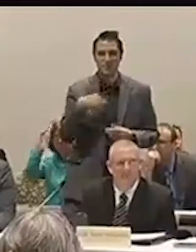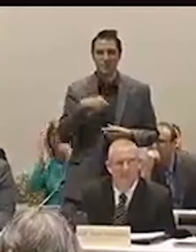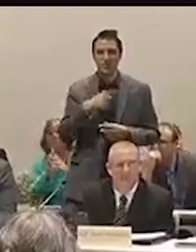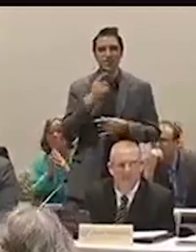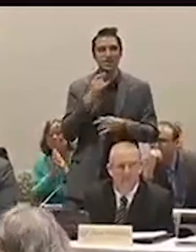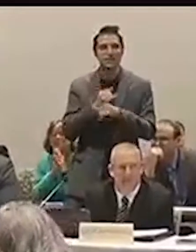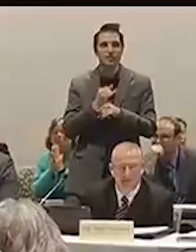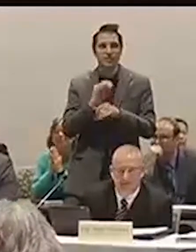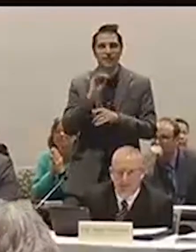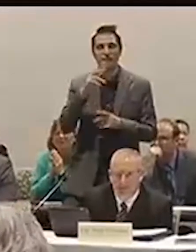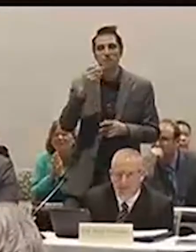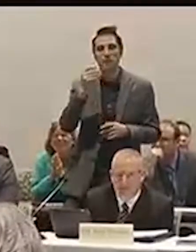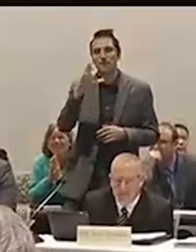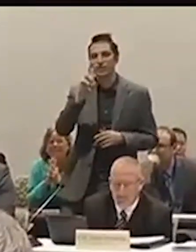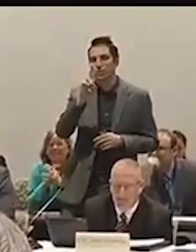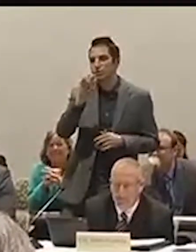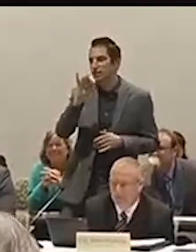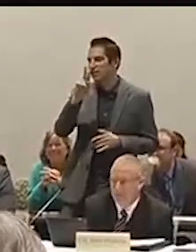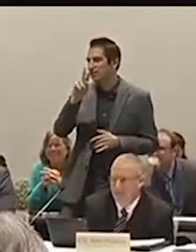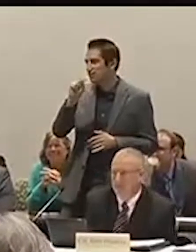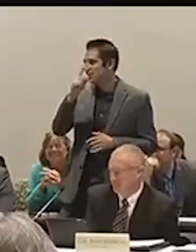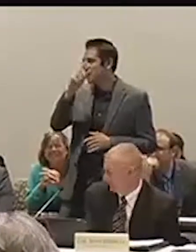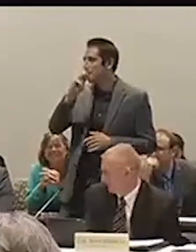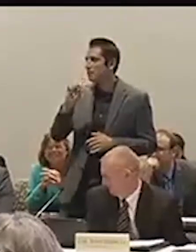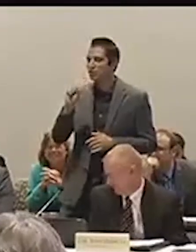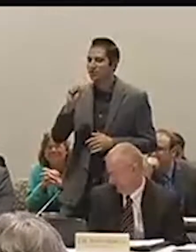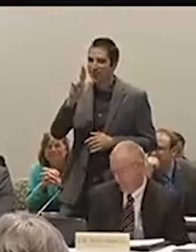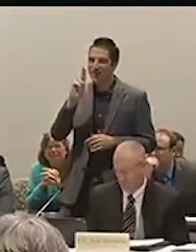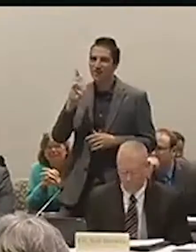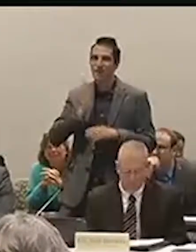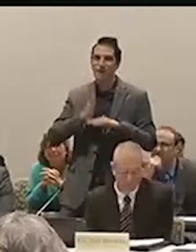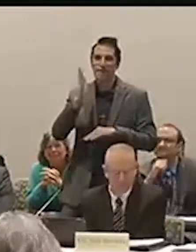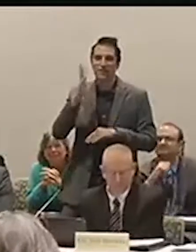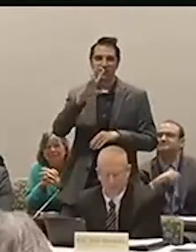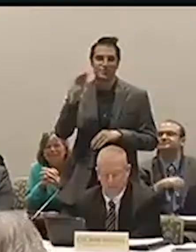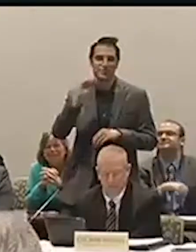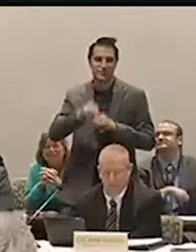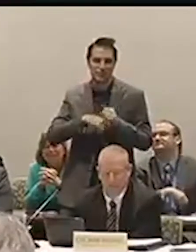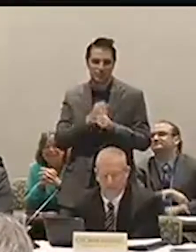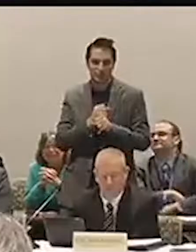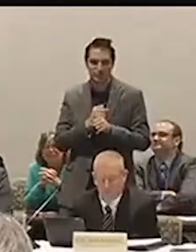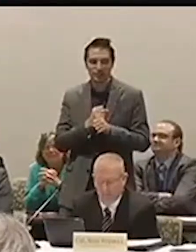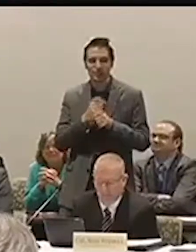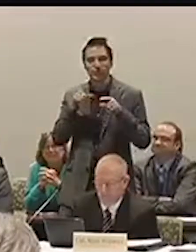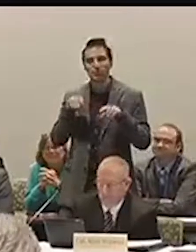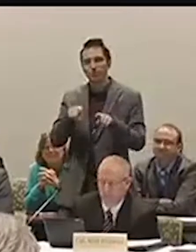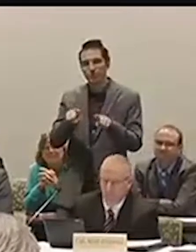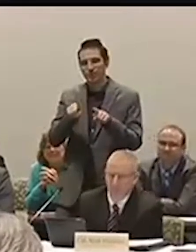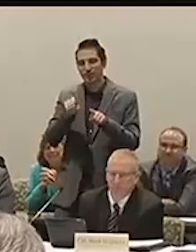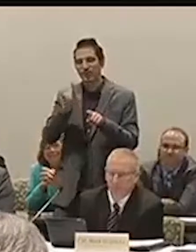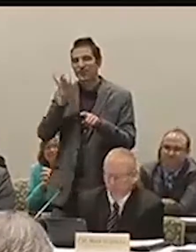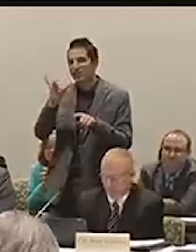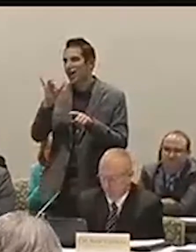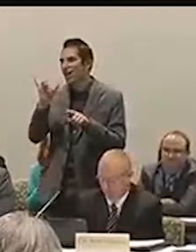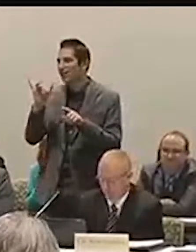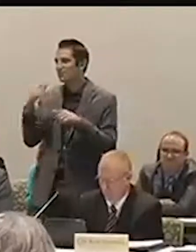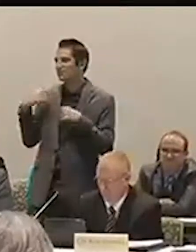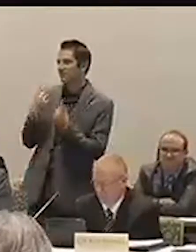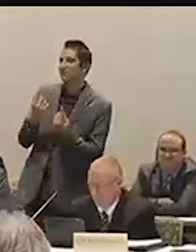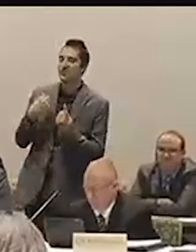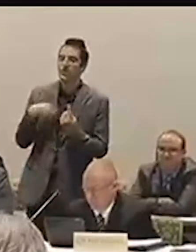Institute of Public Utilities. It's actually been at Michigan State for more than 50 years. And over that long horizon, we've